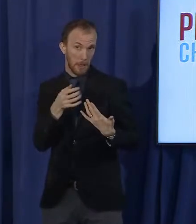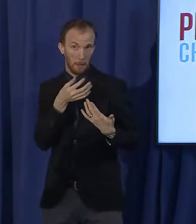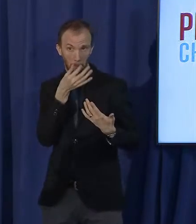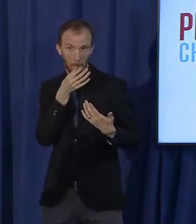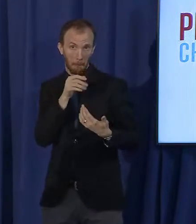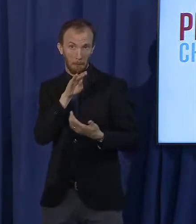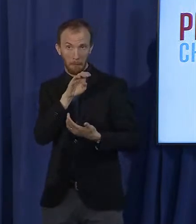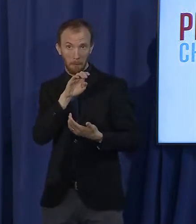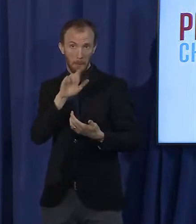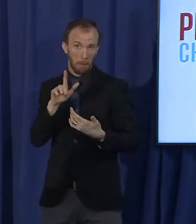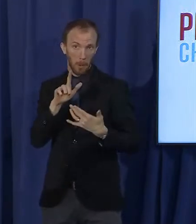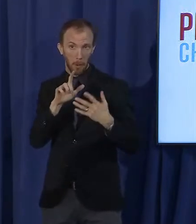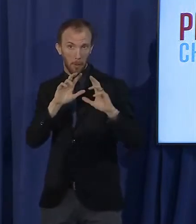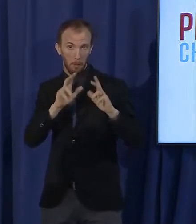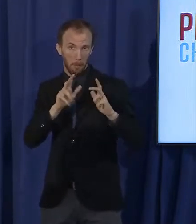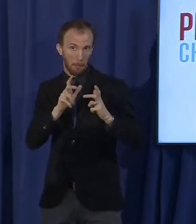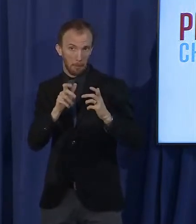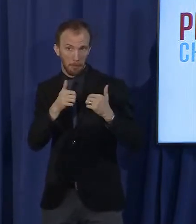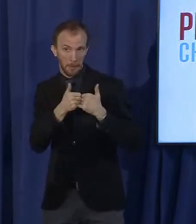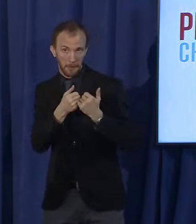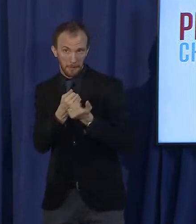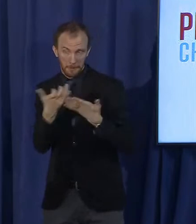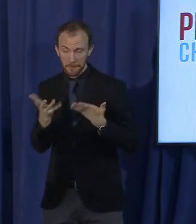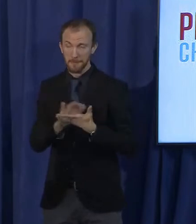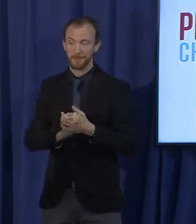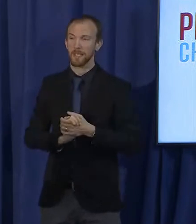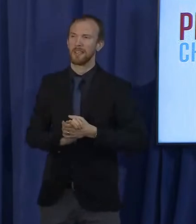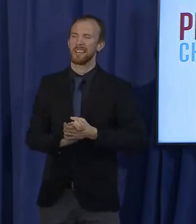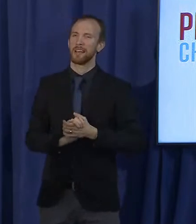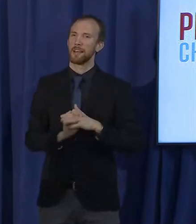let's just take a slow look at this.